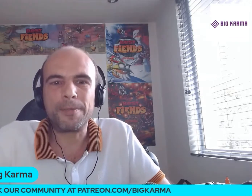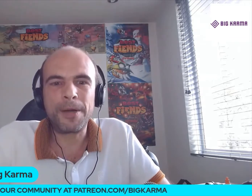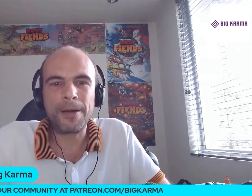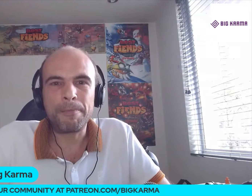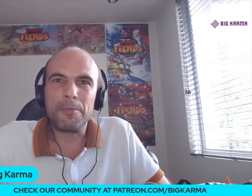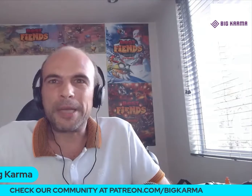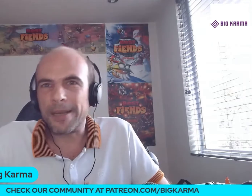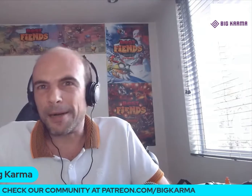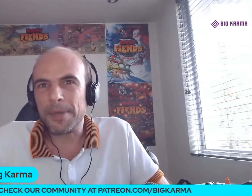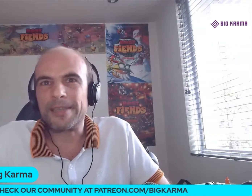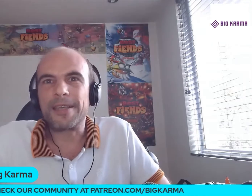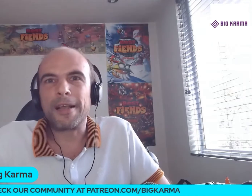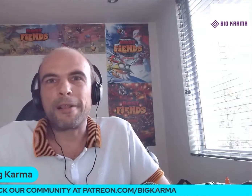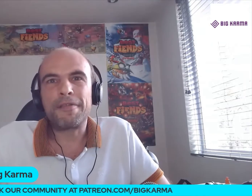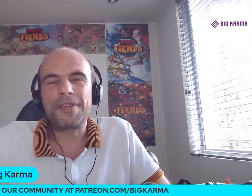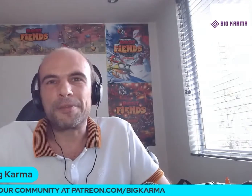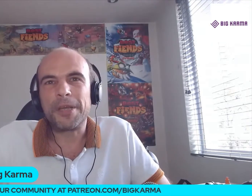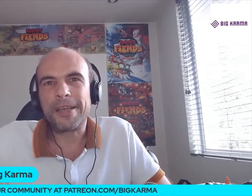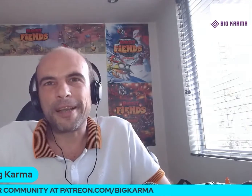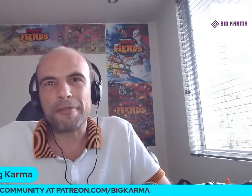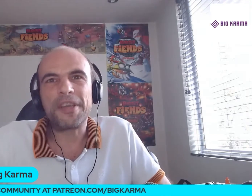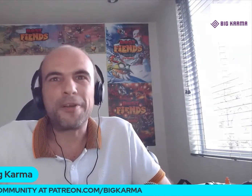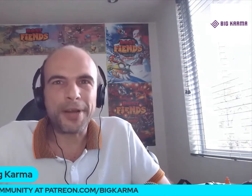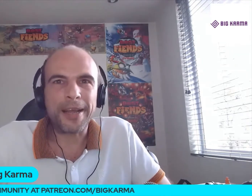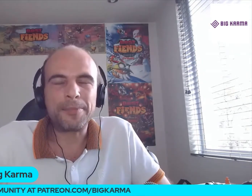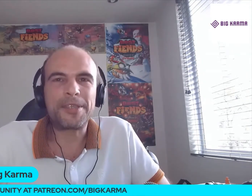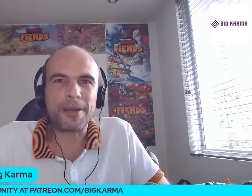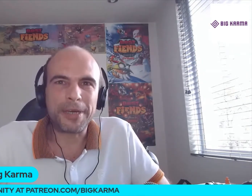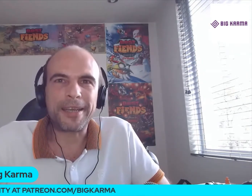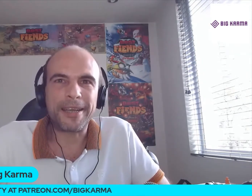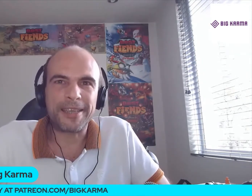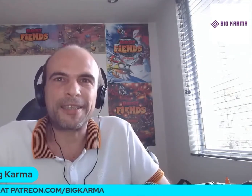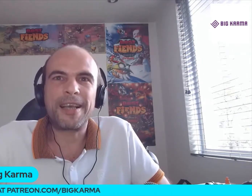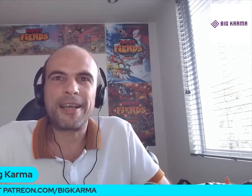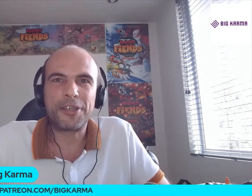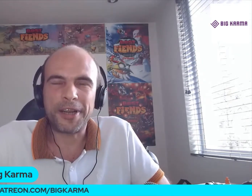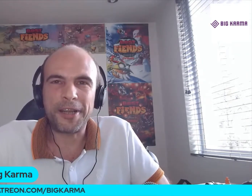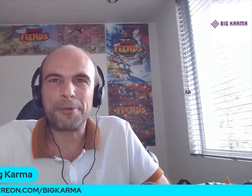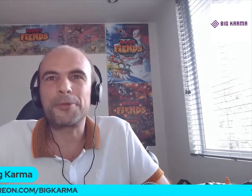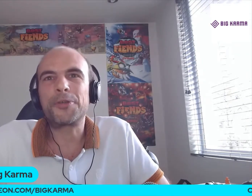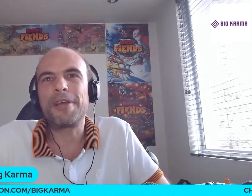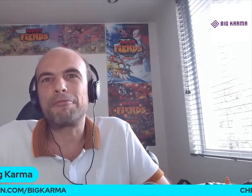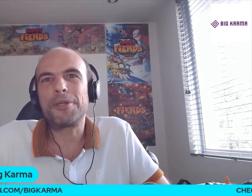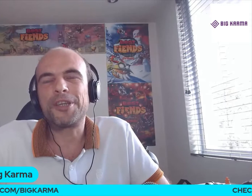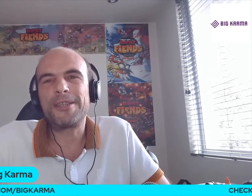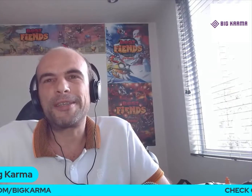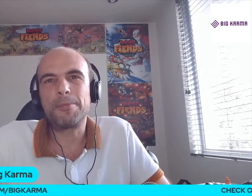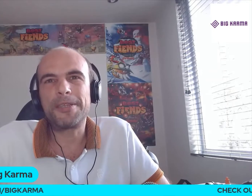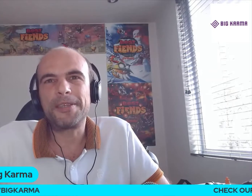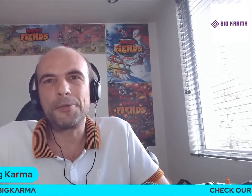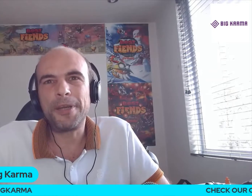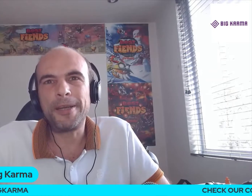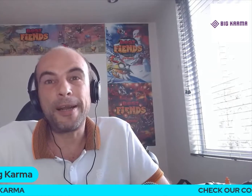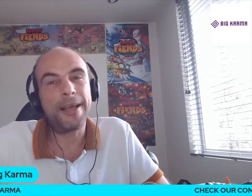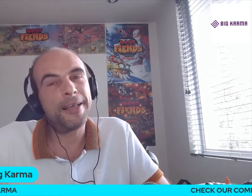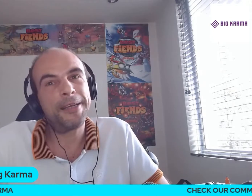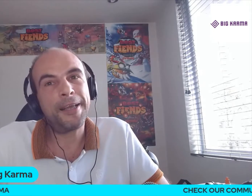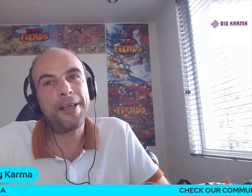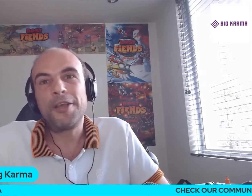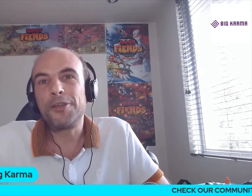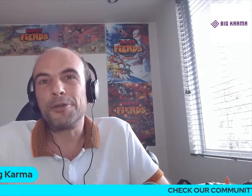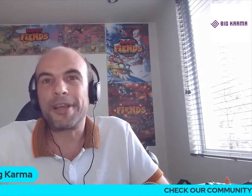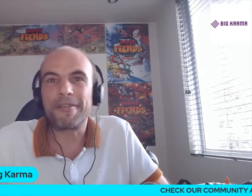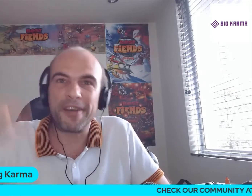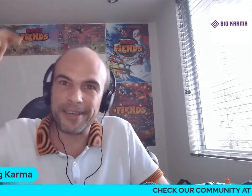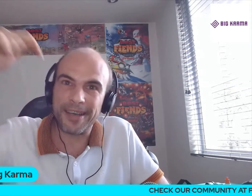Big Karma. Big Karma itself is making a video game starring kick-ass action heroes who leverage their disability to win.